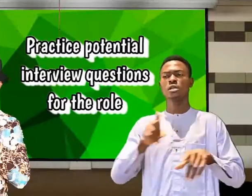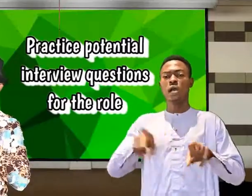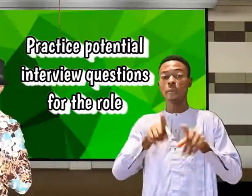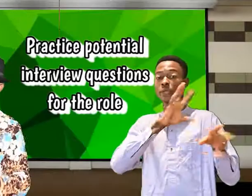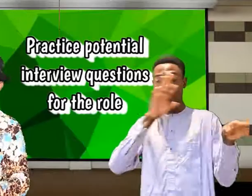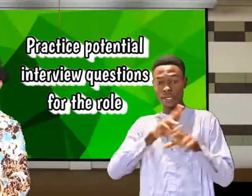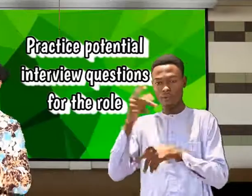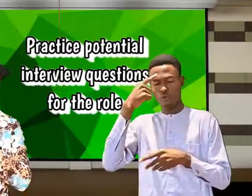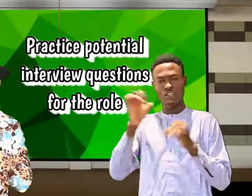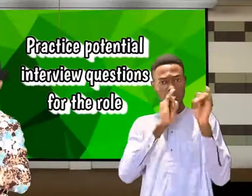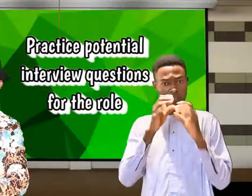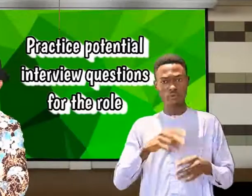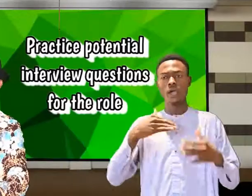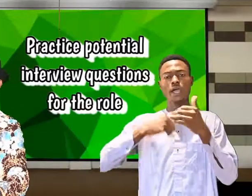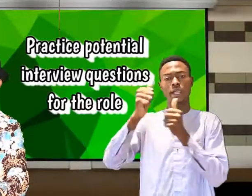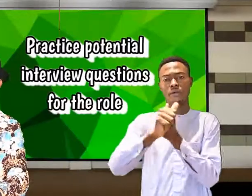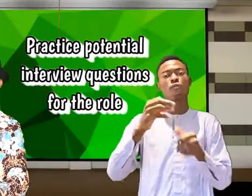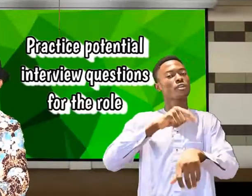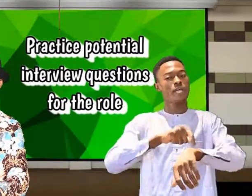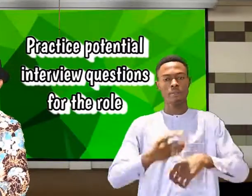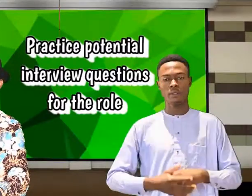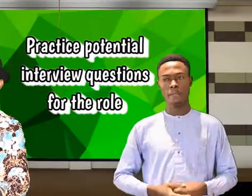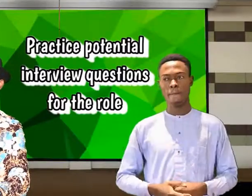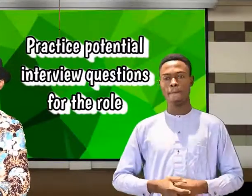ready for the interviewer ahead of time.